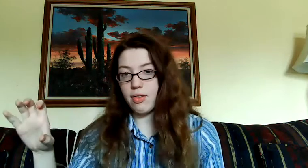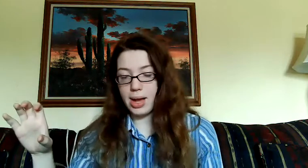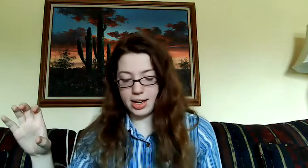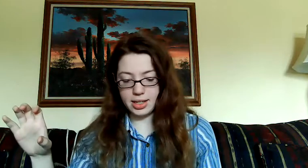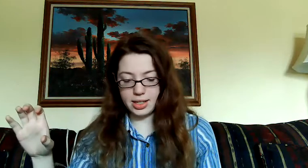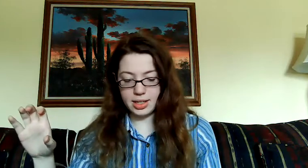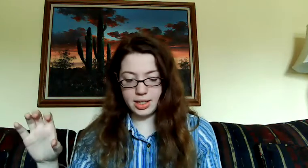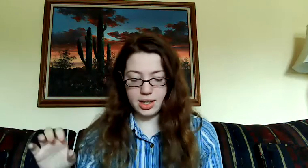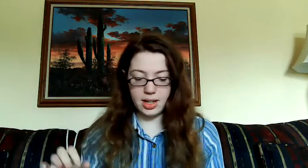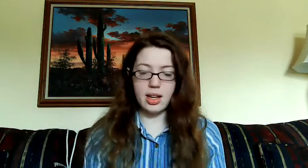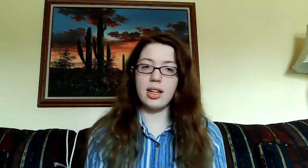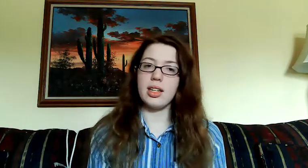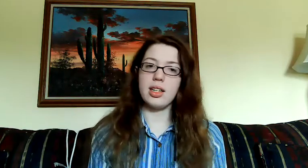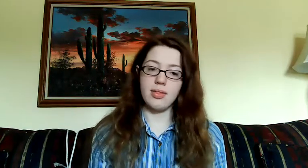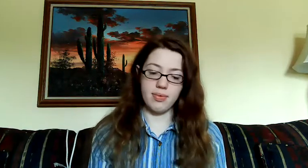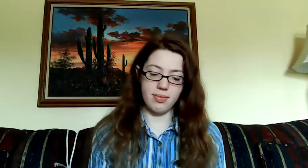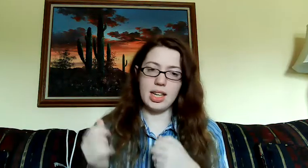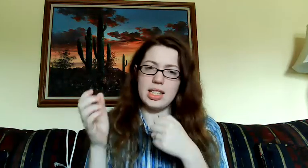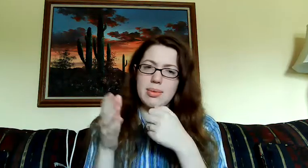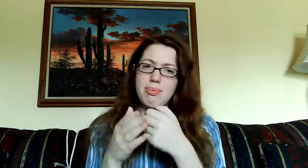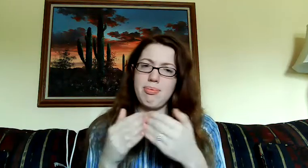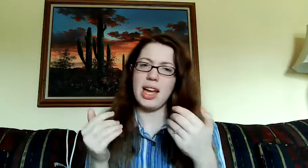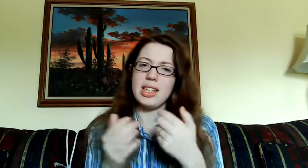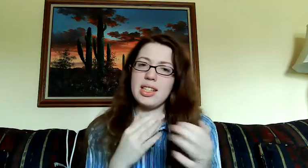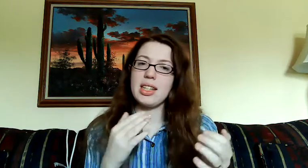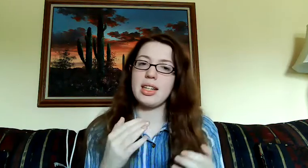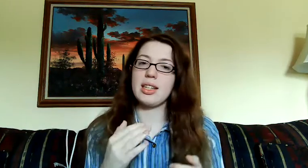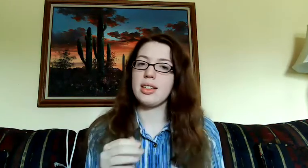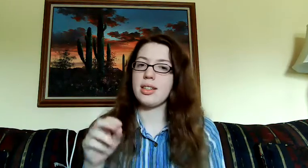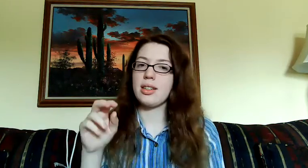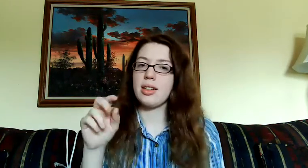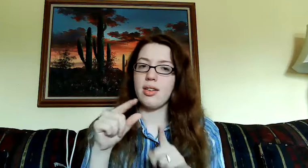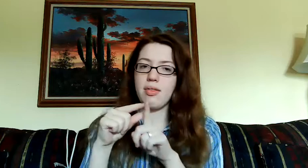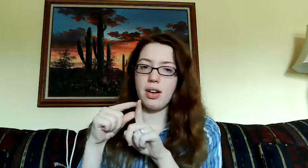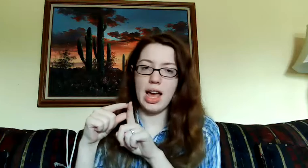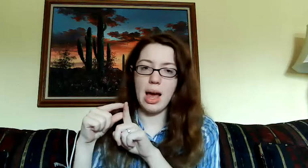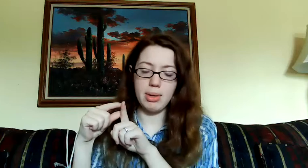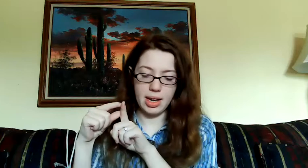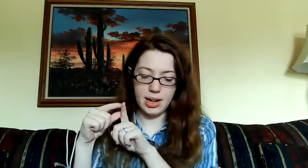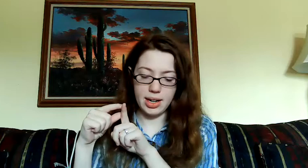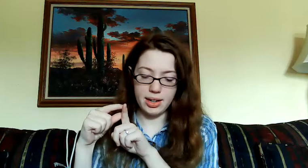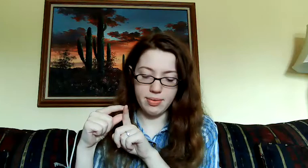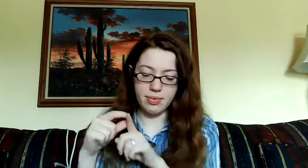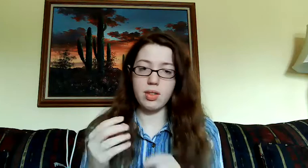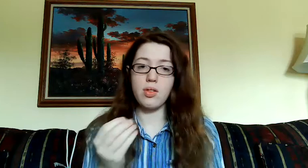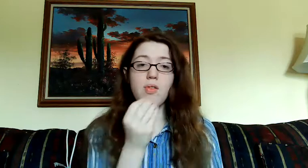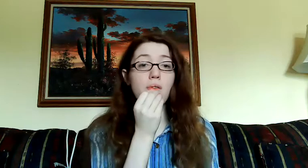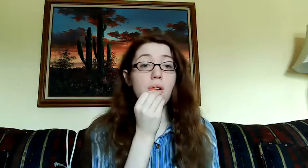alphabet is basic vocabulary.